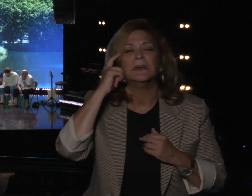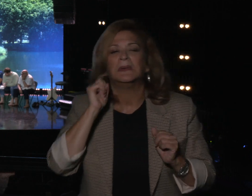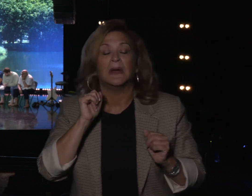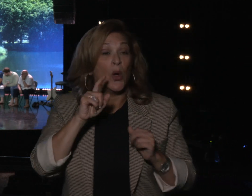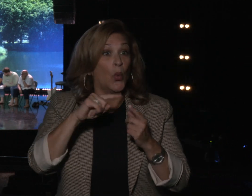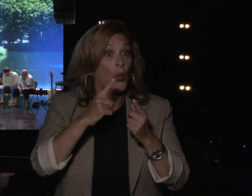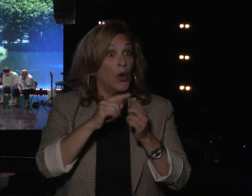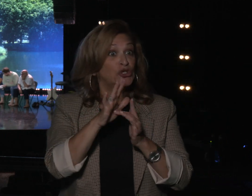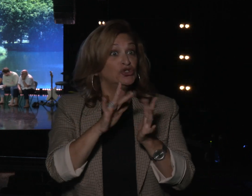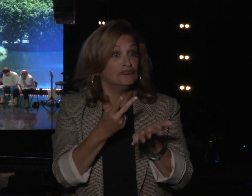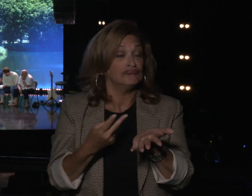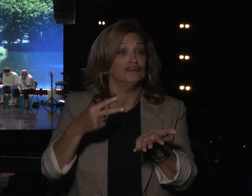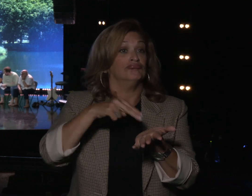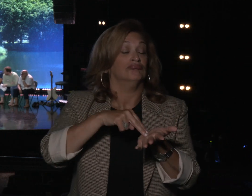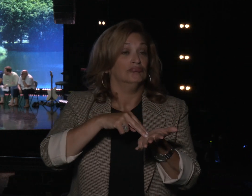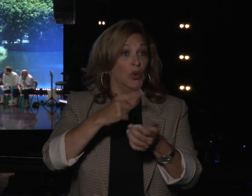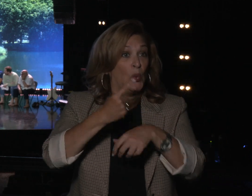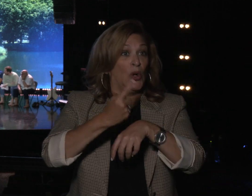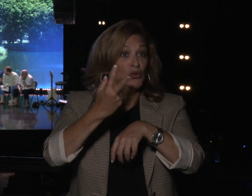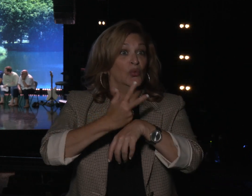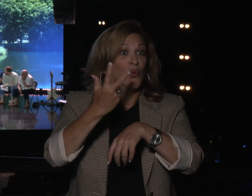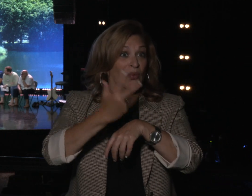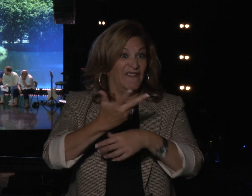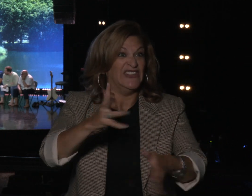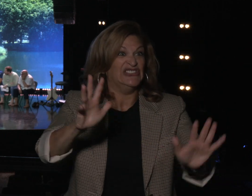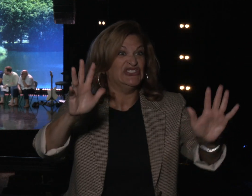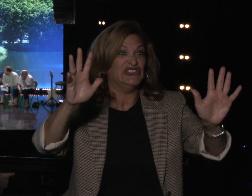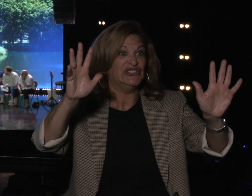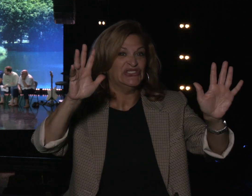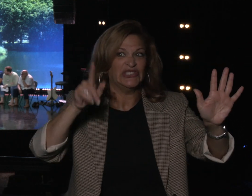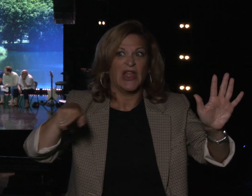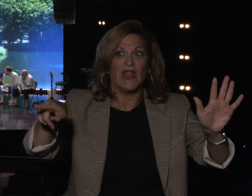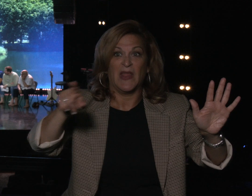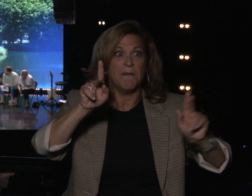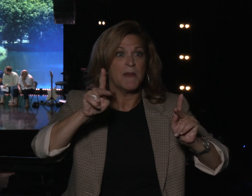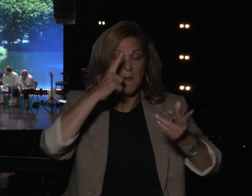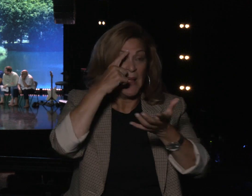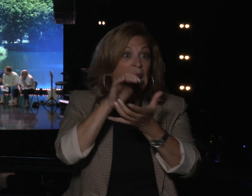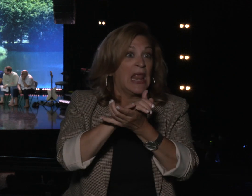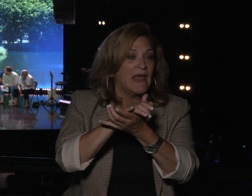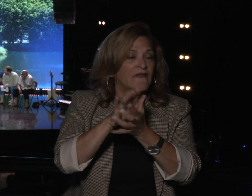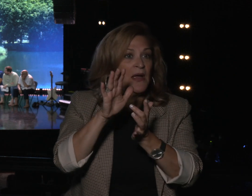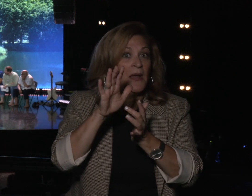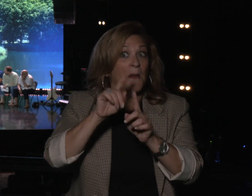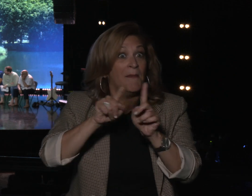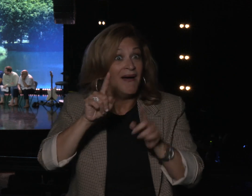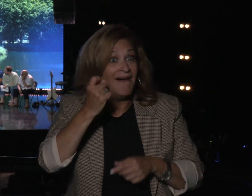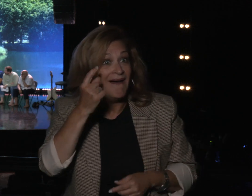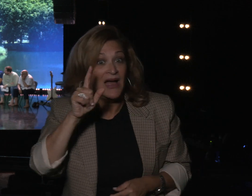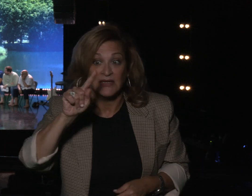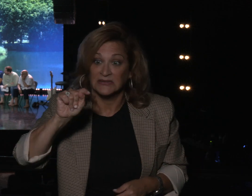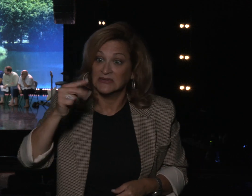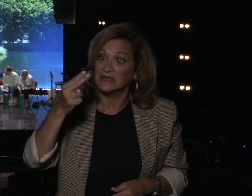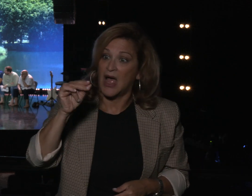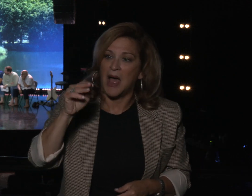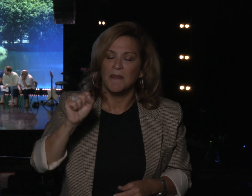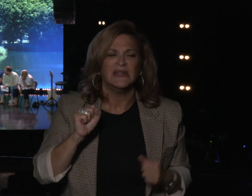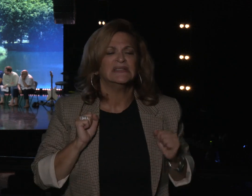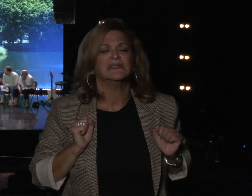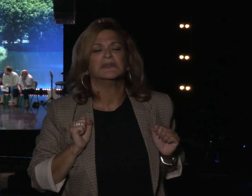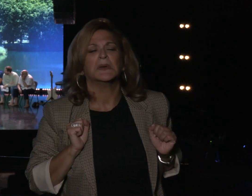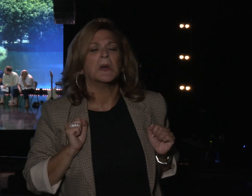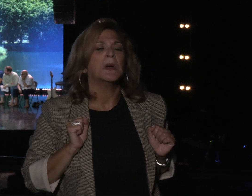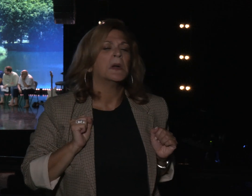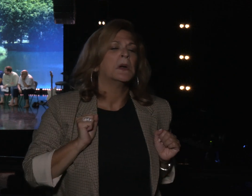from the dead and comes back, like everybody else took it for what it was. But it was Thomas who was like, I need to put